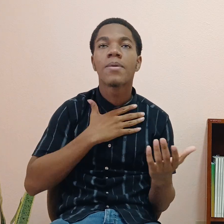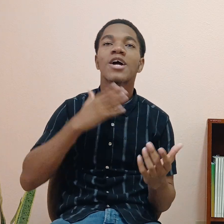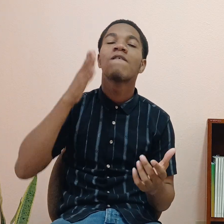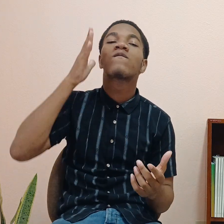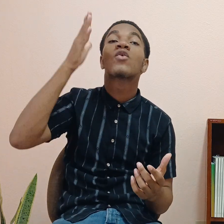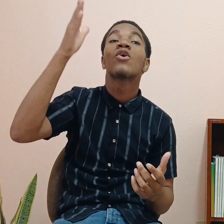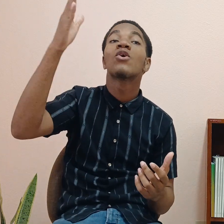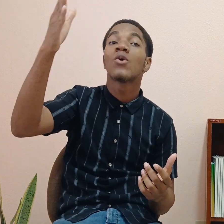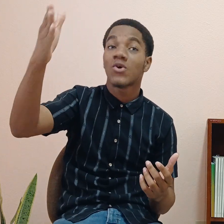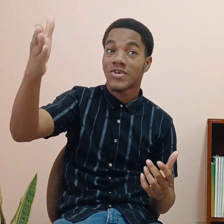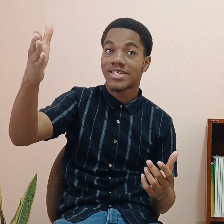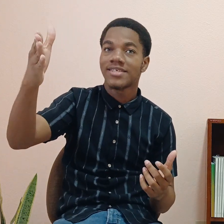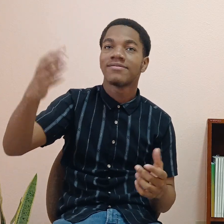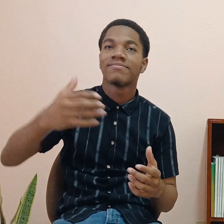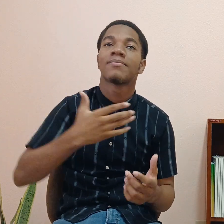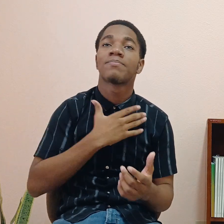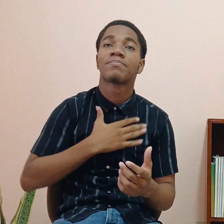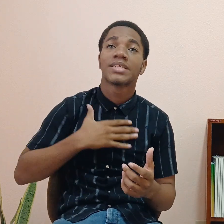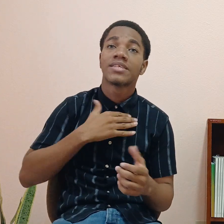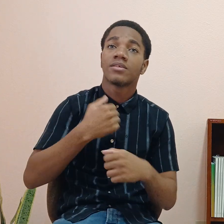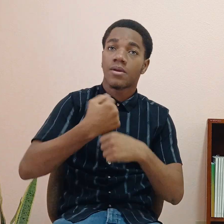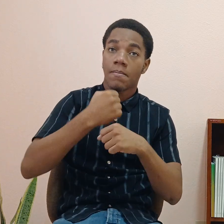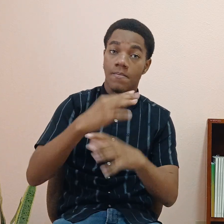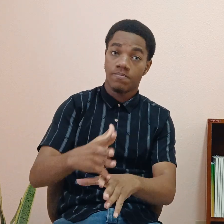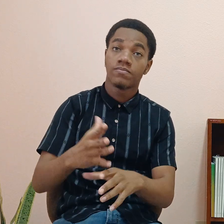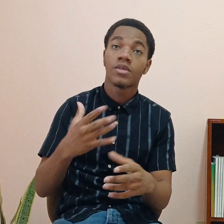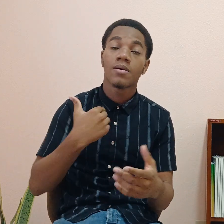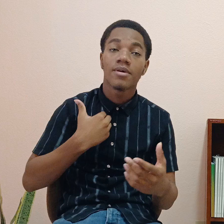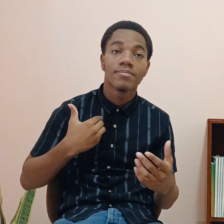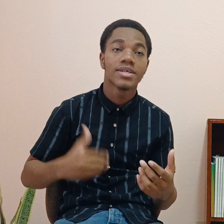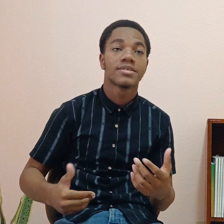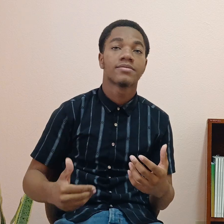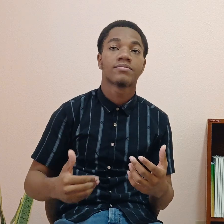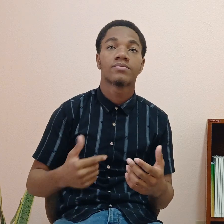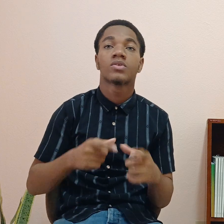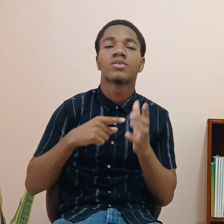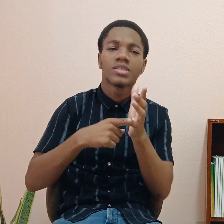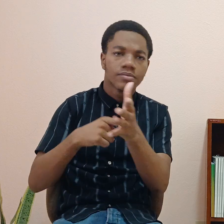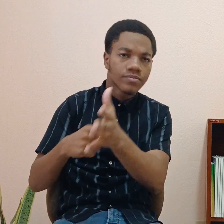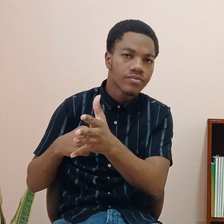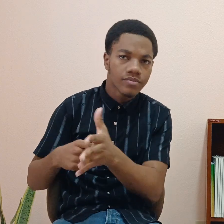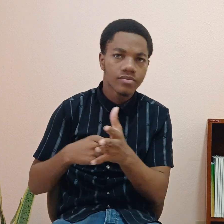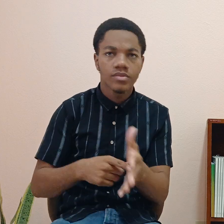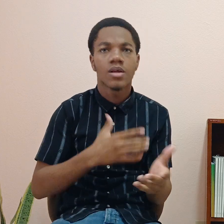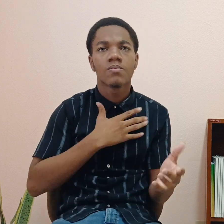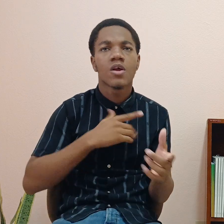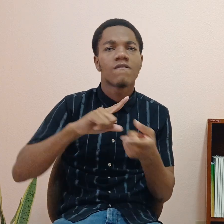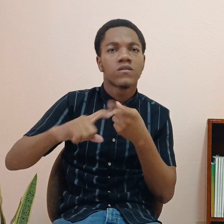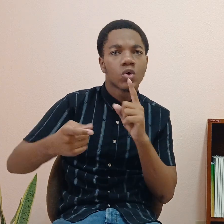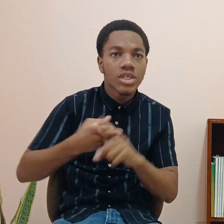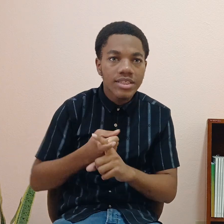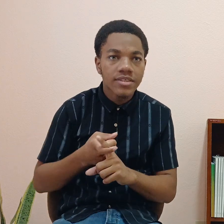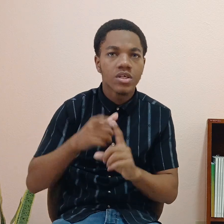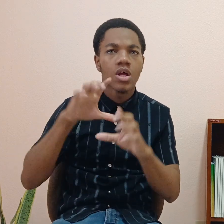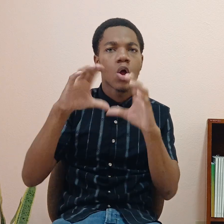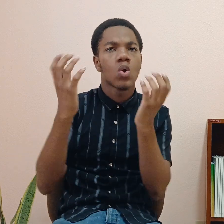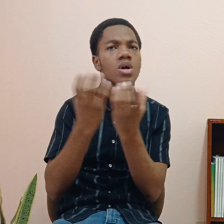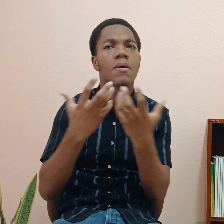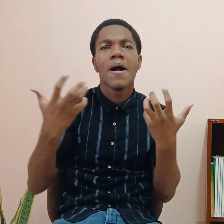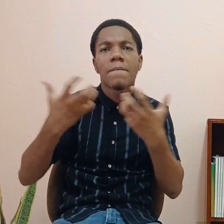Please cause me to be an example to my friends and classmates so that they may see that